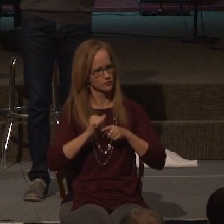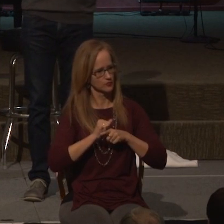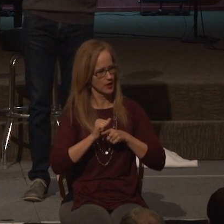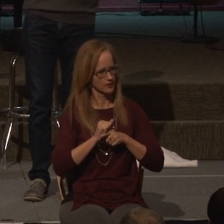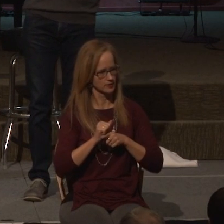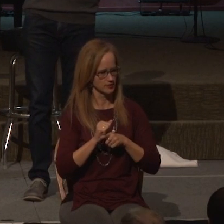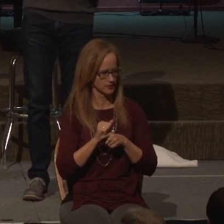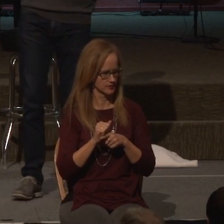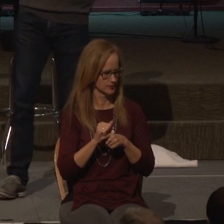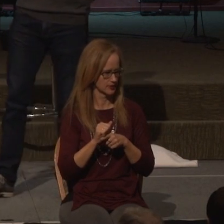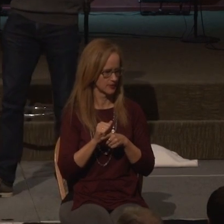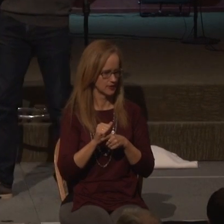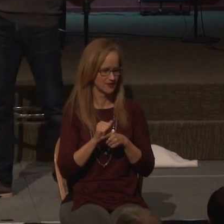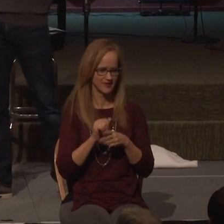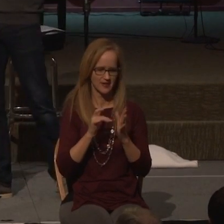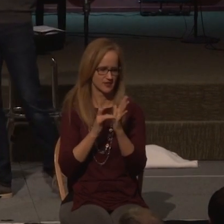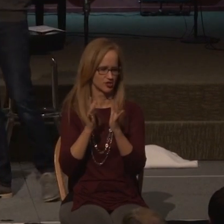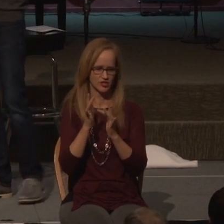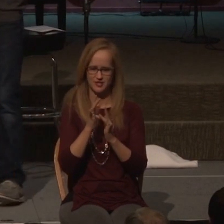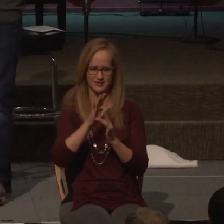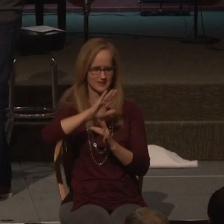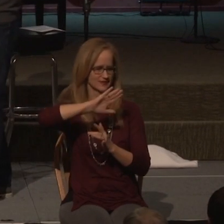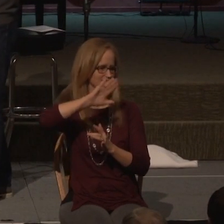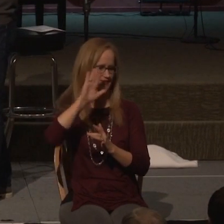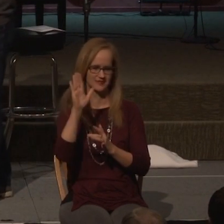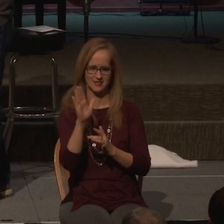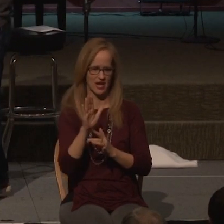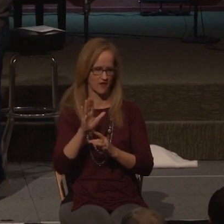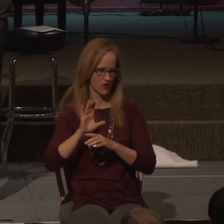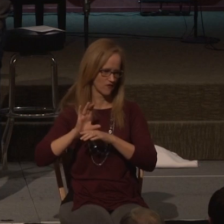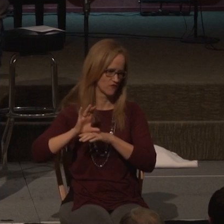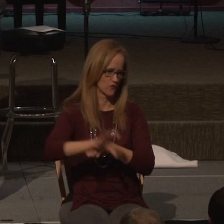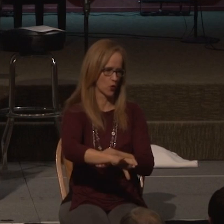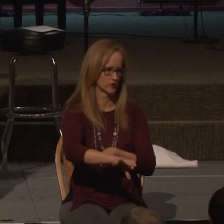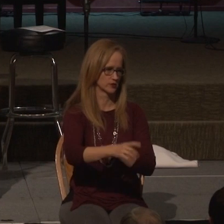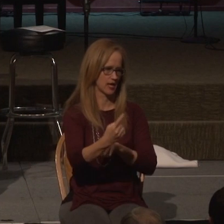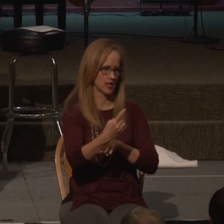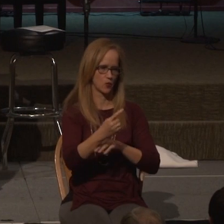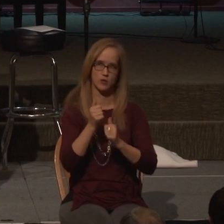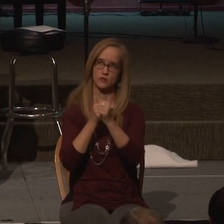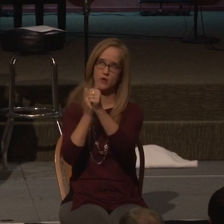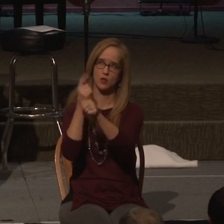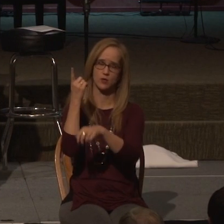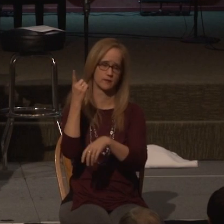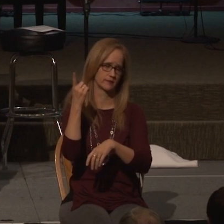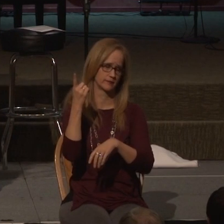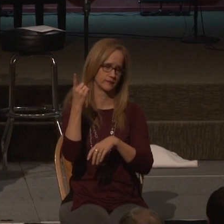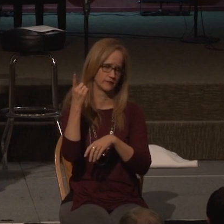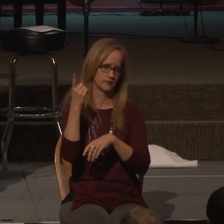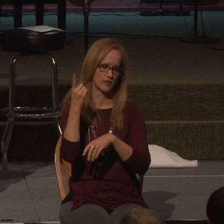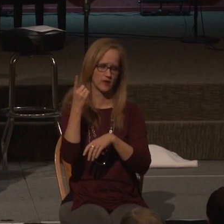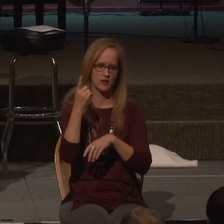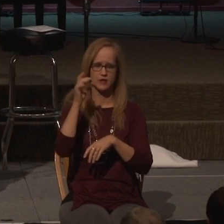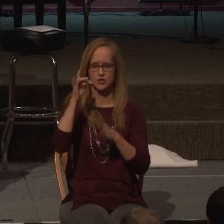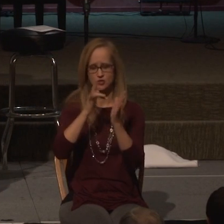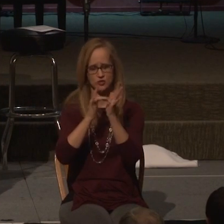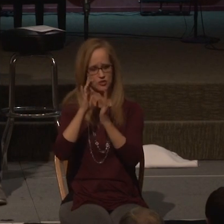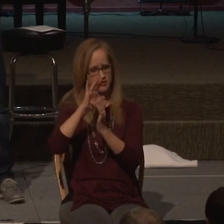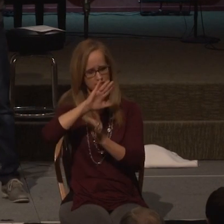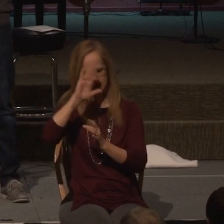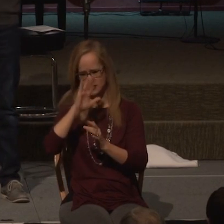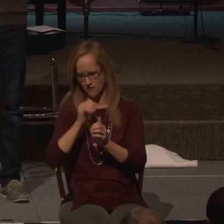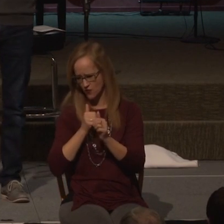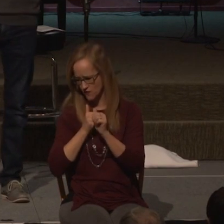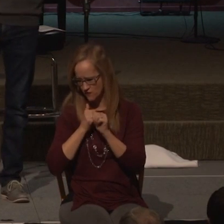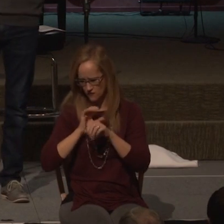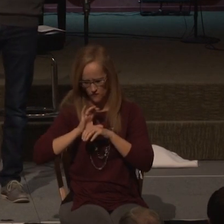practice. That Jesus never forced anyone to follow him. Jesus never